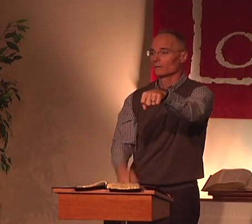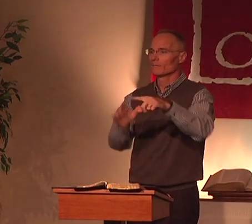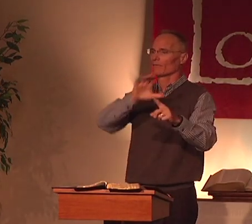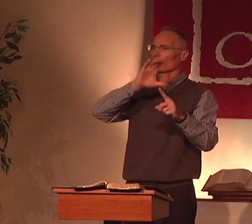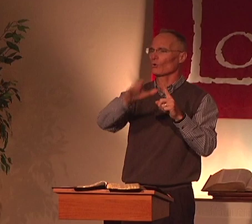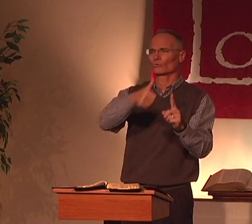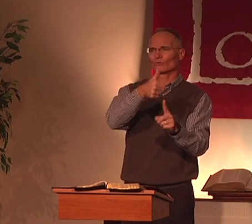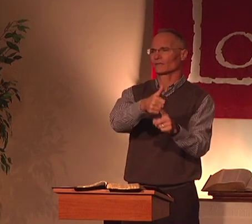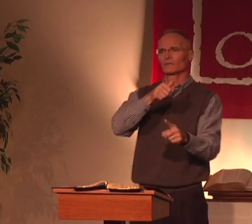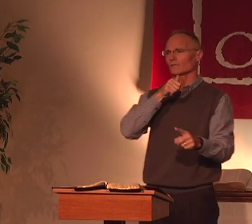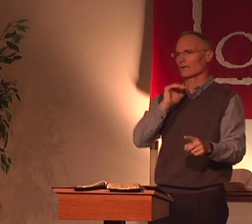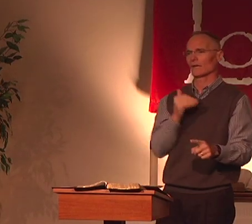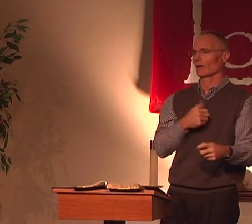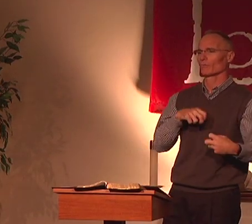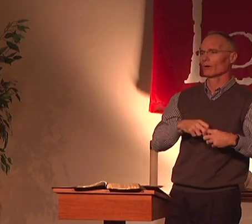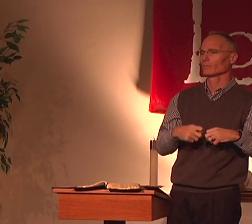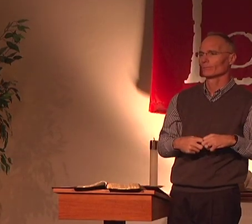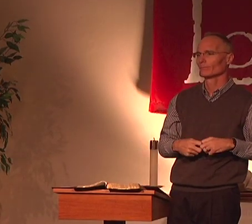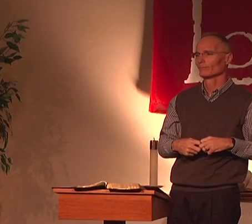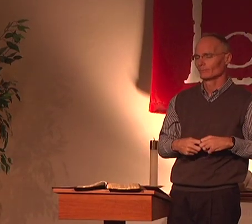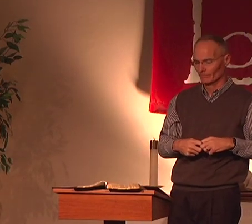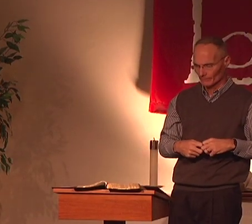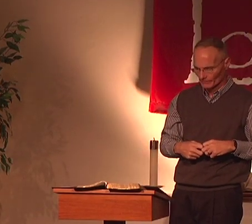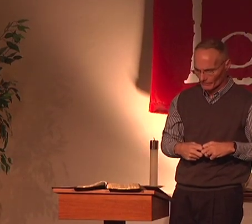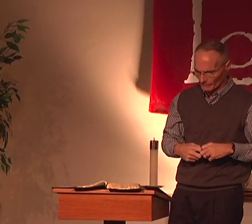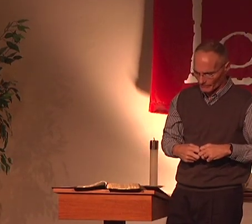culture Yes But the culture Itself Is not Our problem